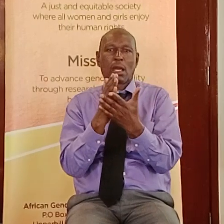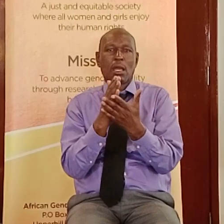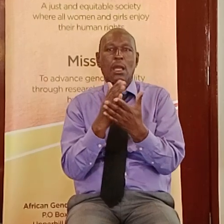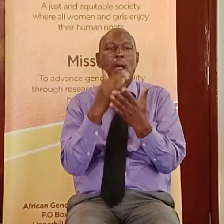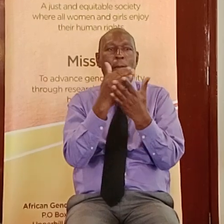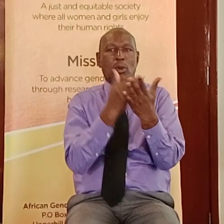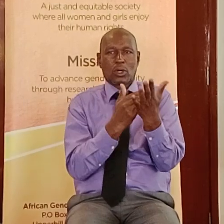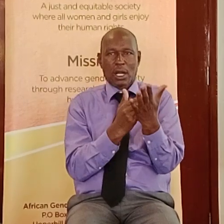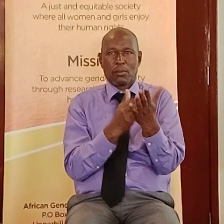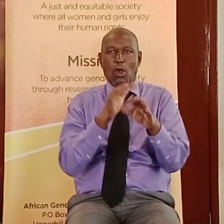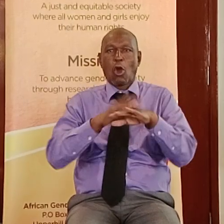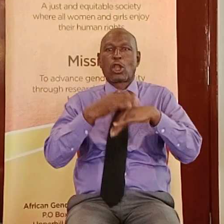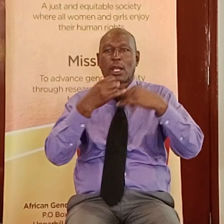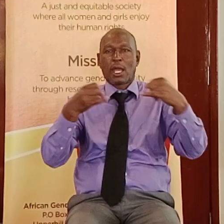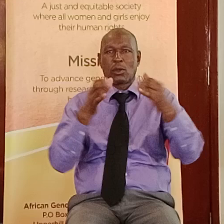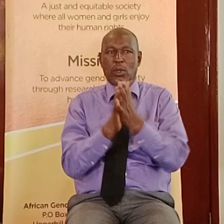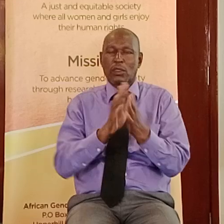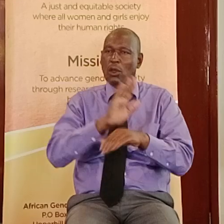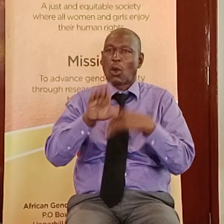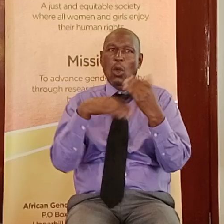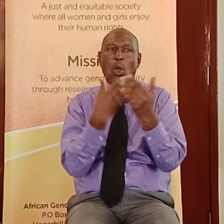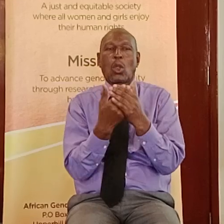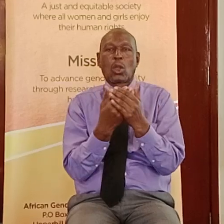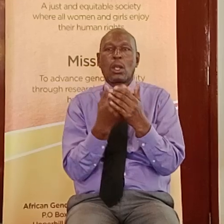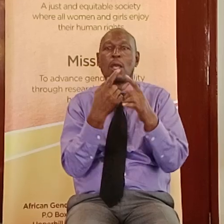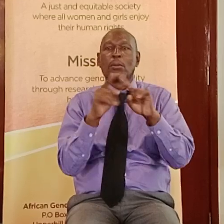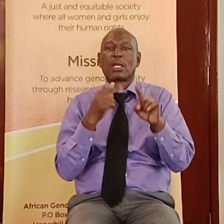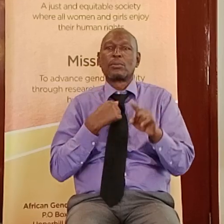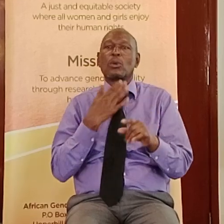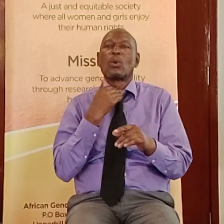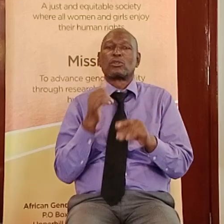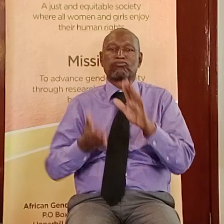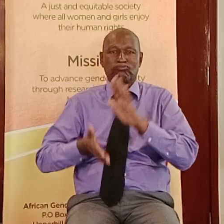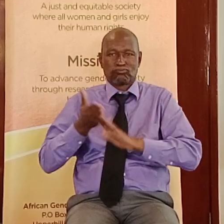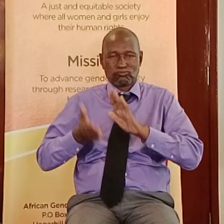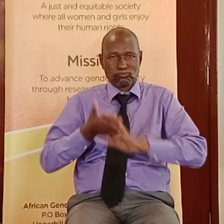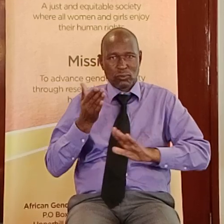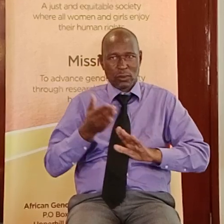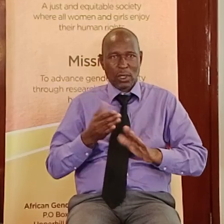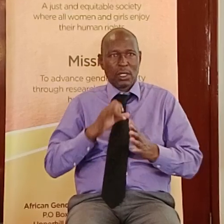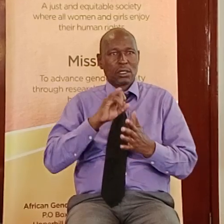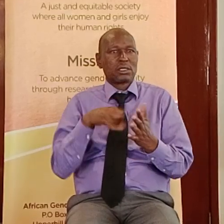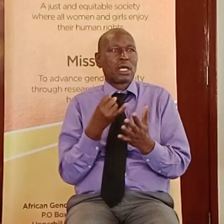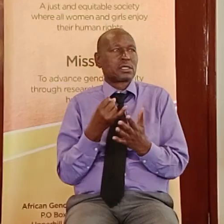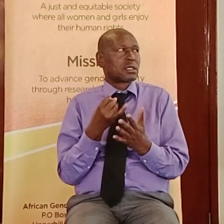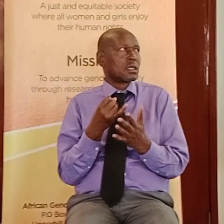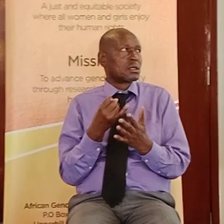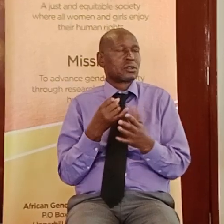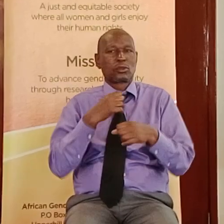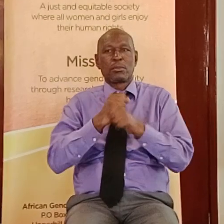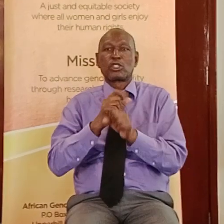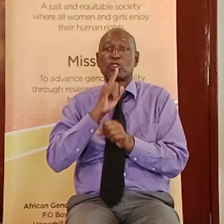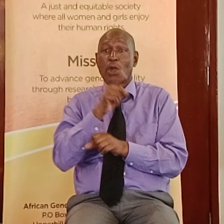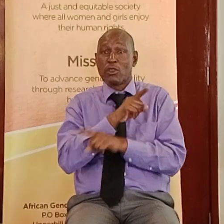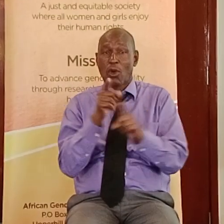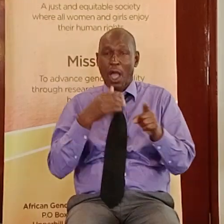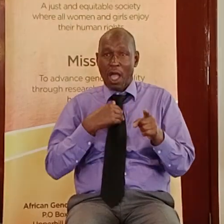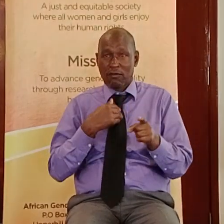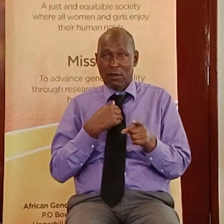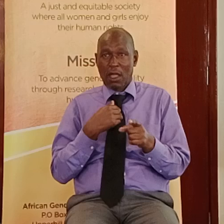program online with all of us, but I want to quickly just ensure that you have a feel of